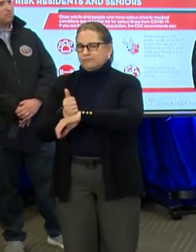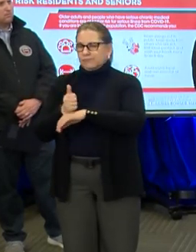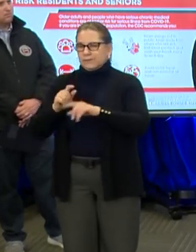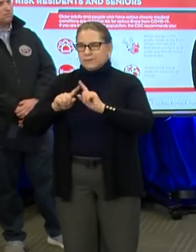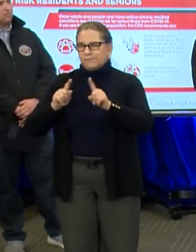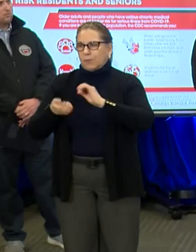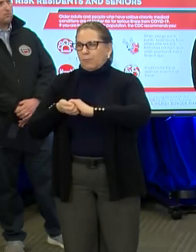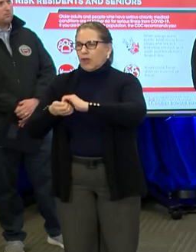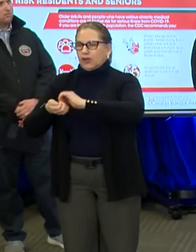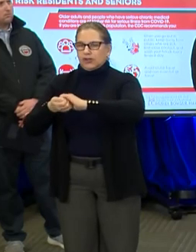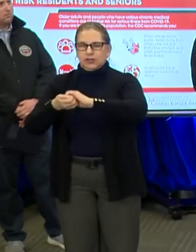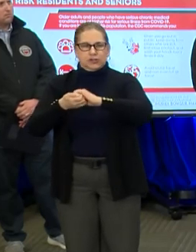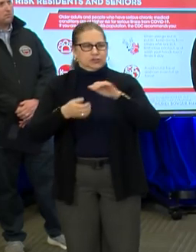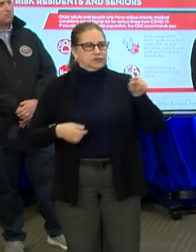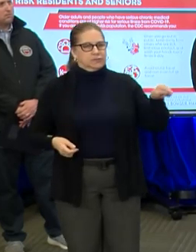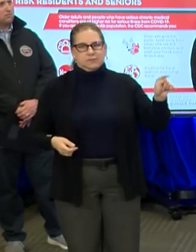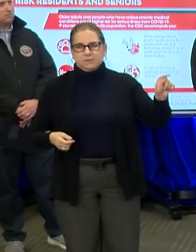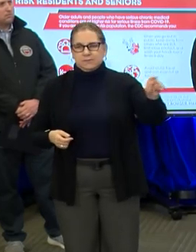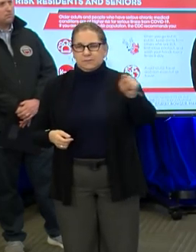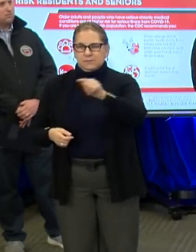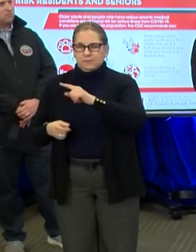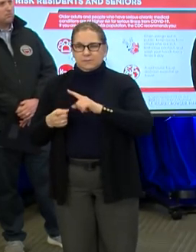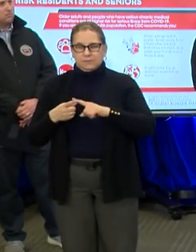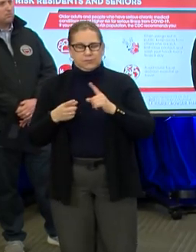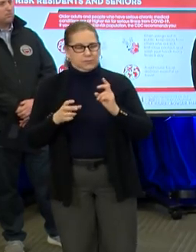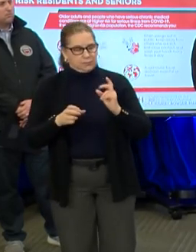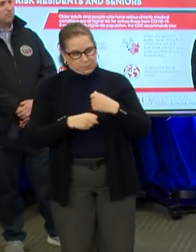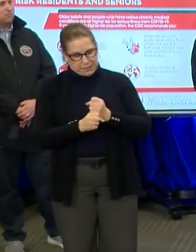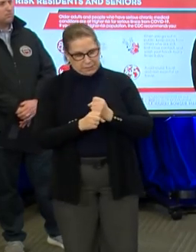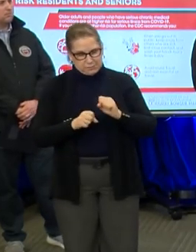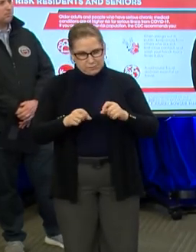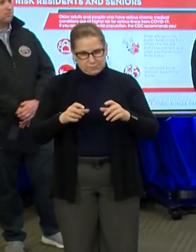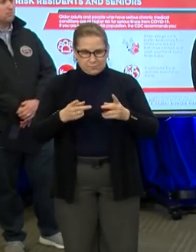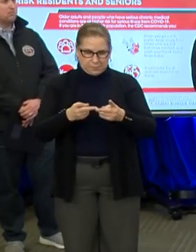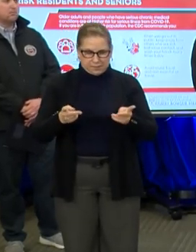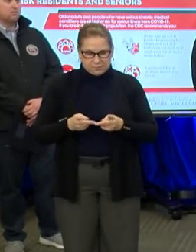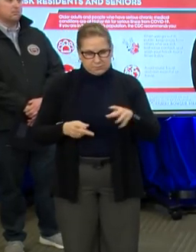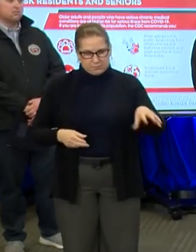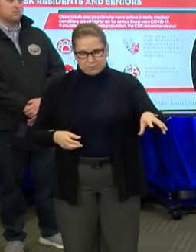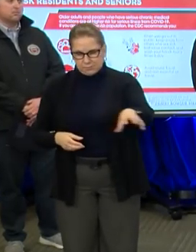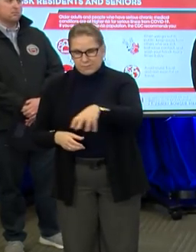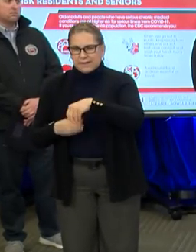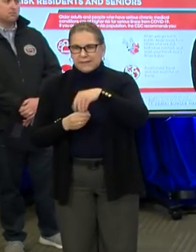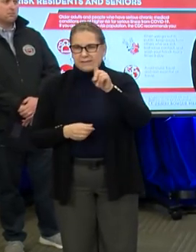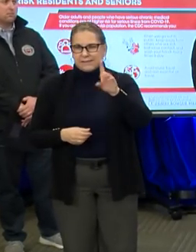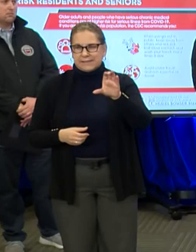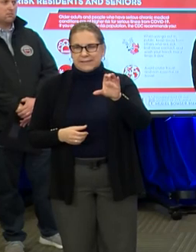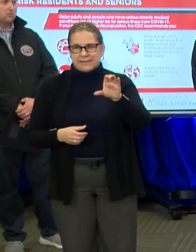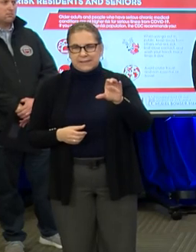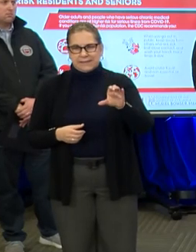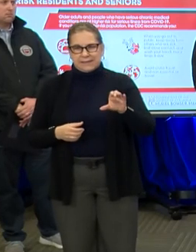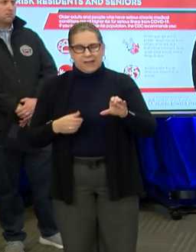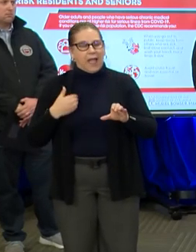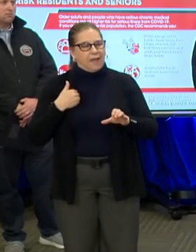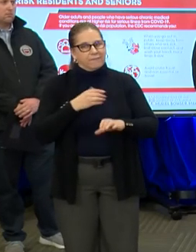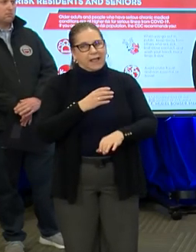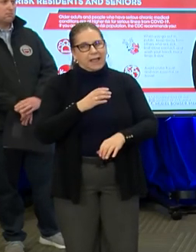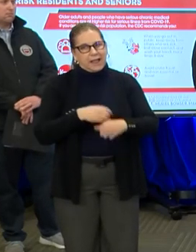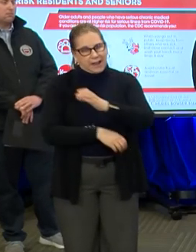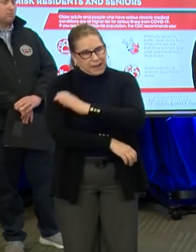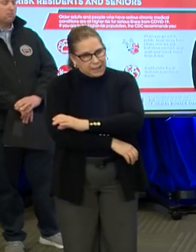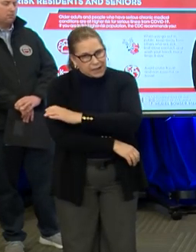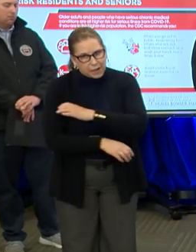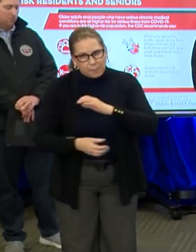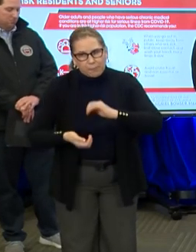district site. And our district site will include us having a clinical partnership with a local health system,